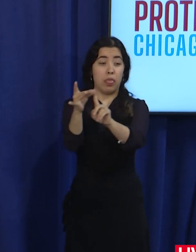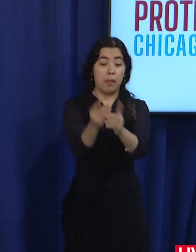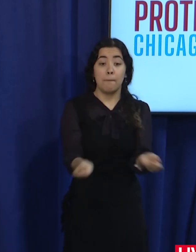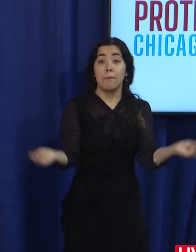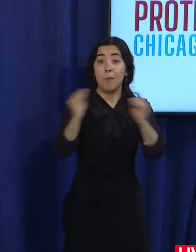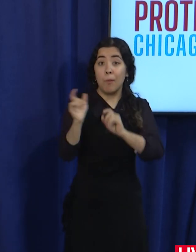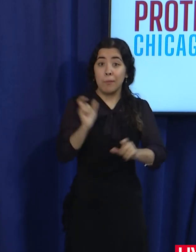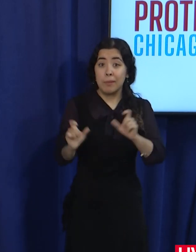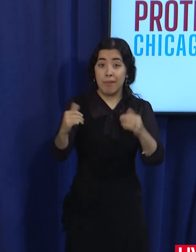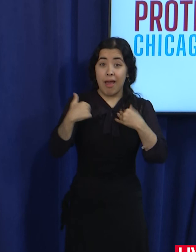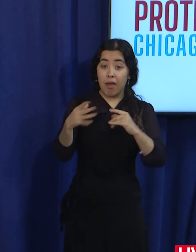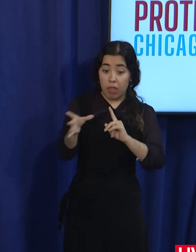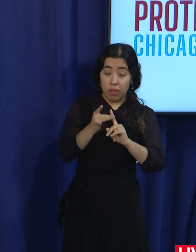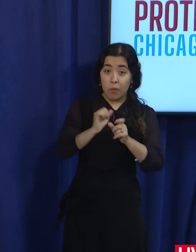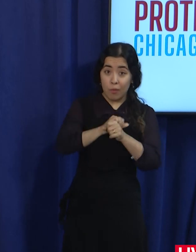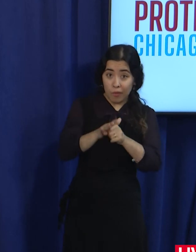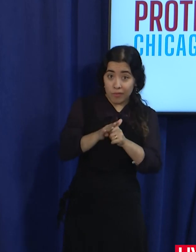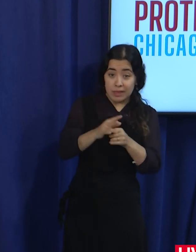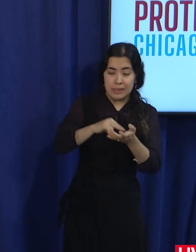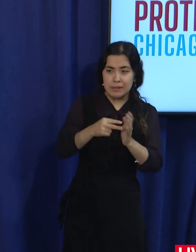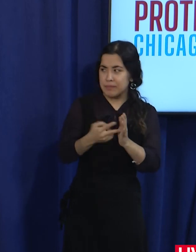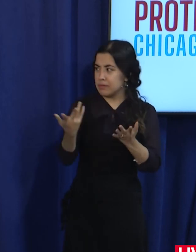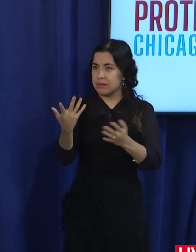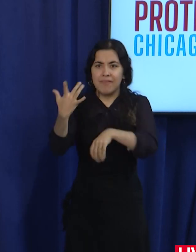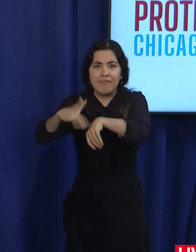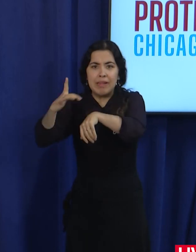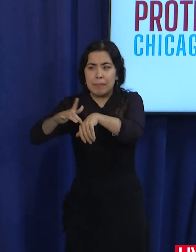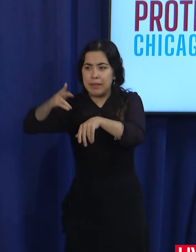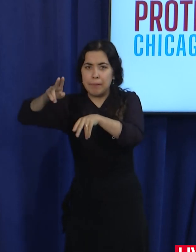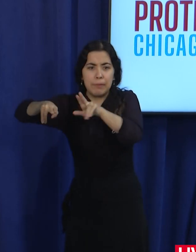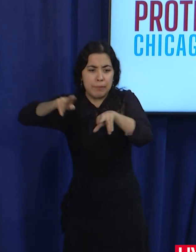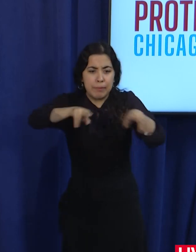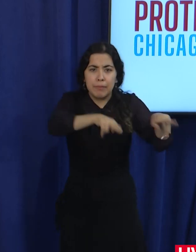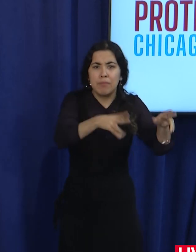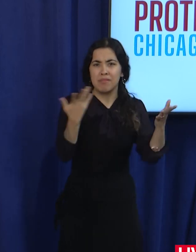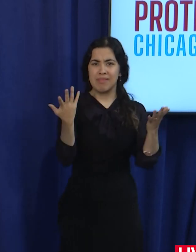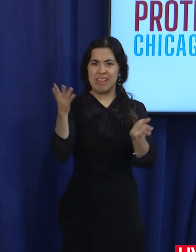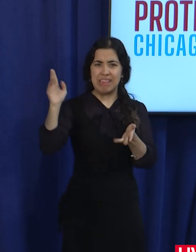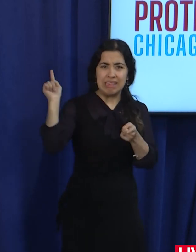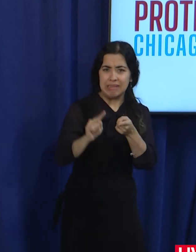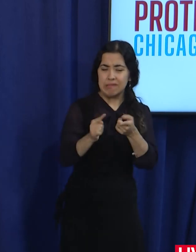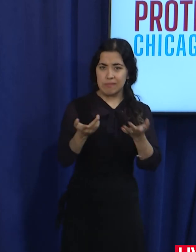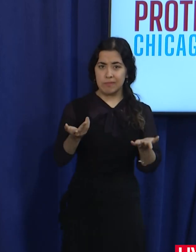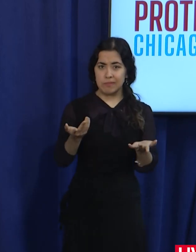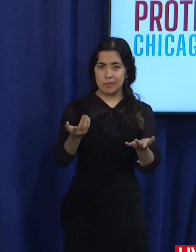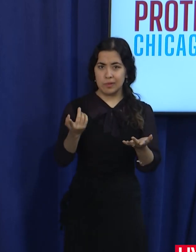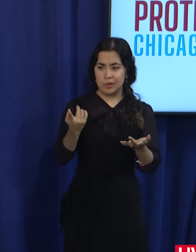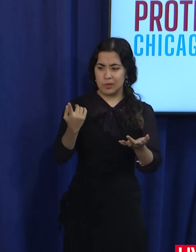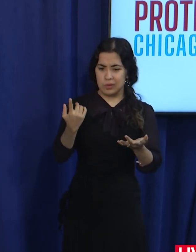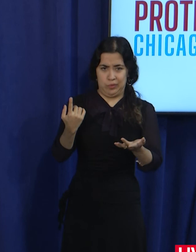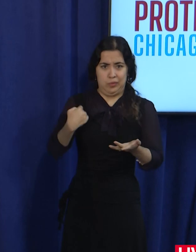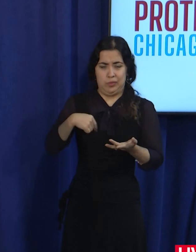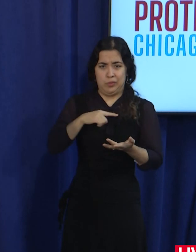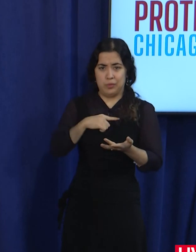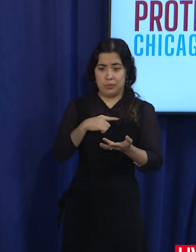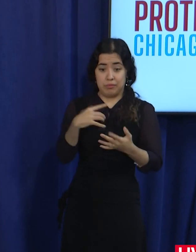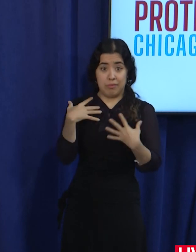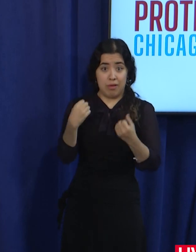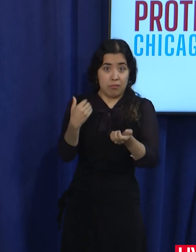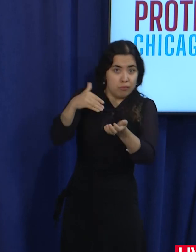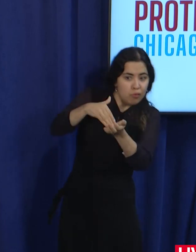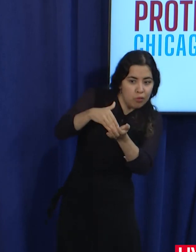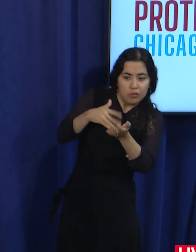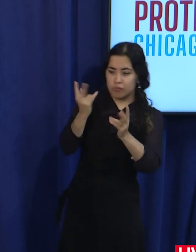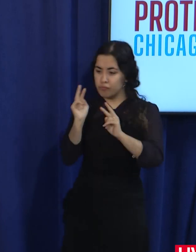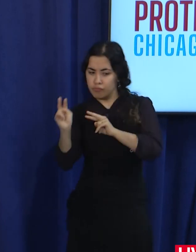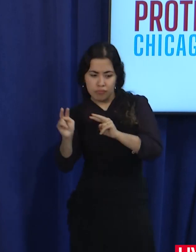can certainly become a little bit tighter in how we can respond. For healthcare workers, it's been a year of a lot